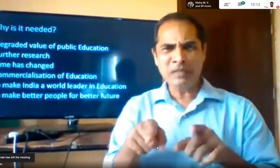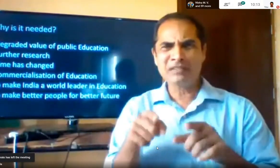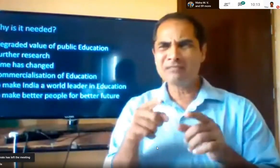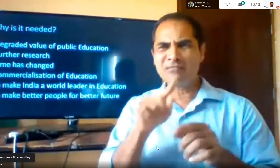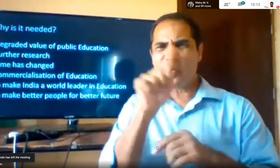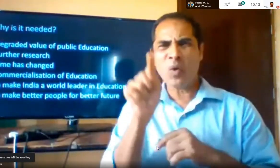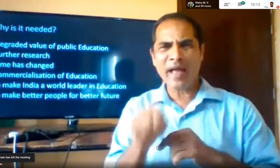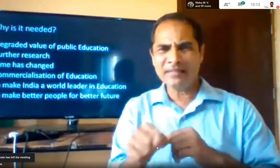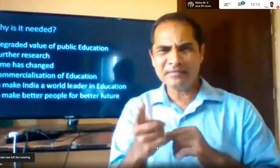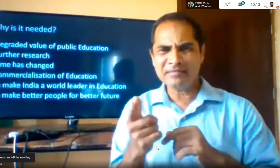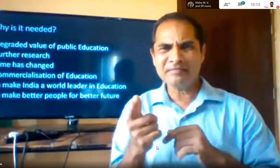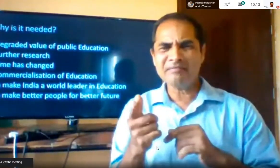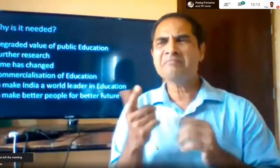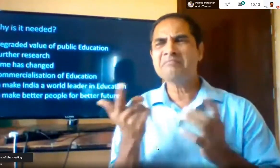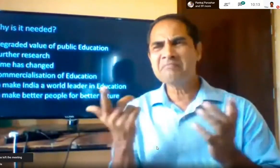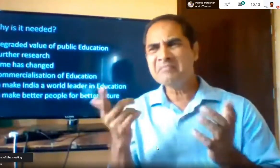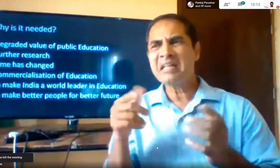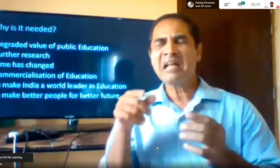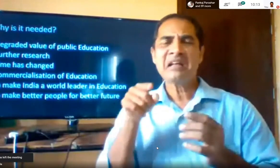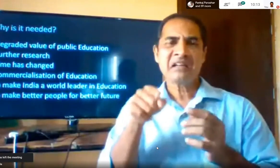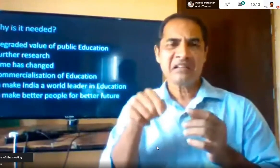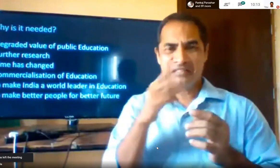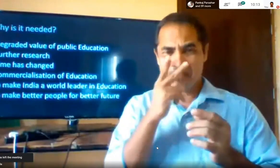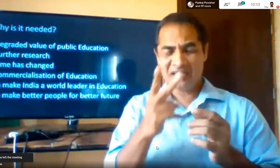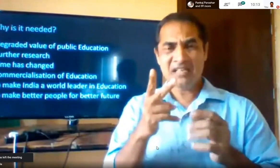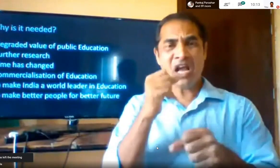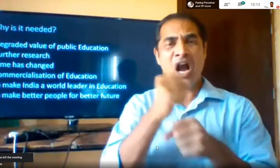So National Education Policy 2020 is now